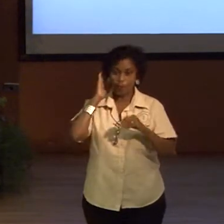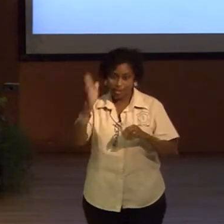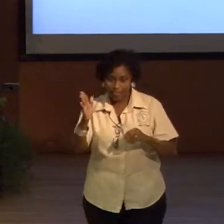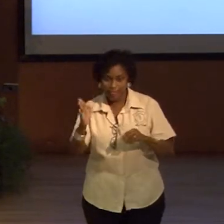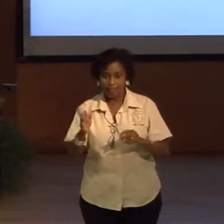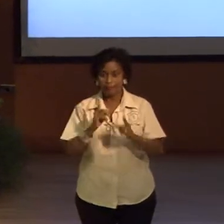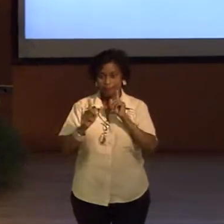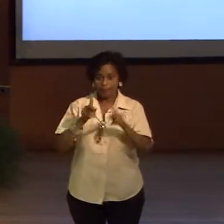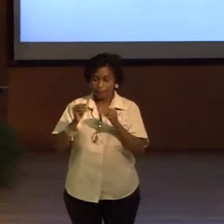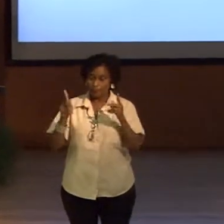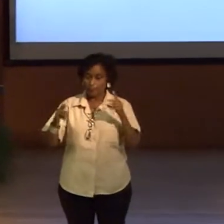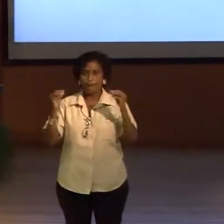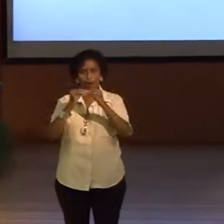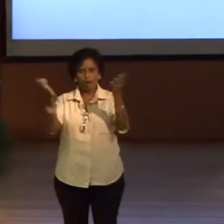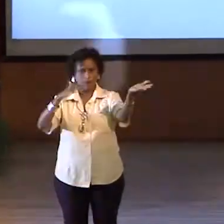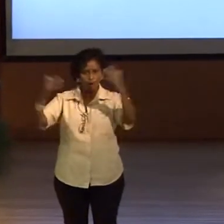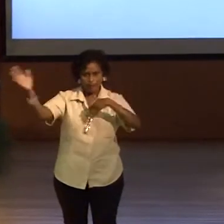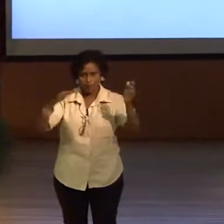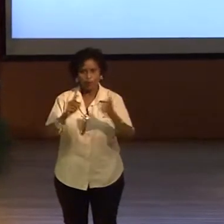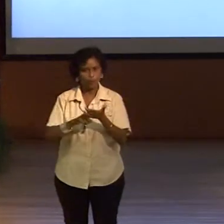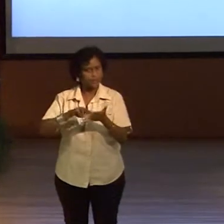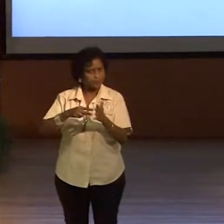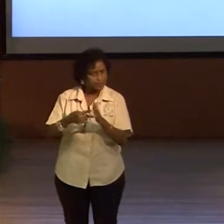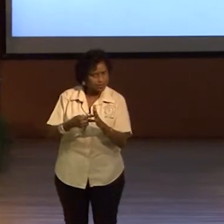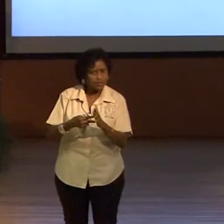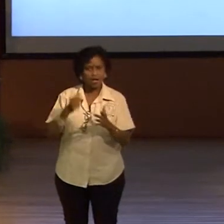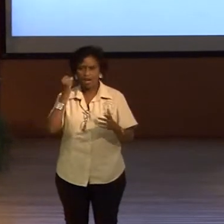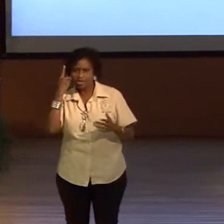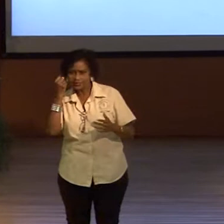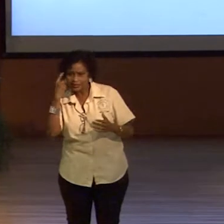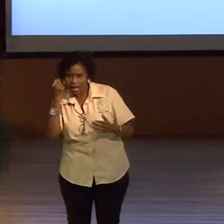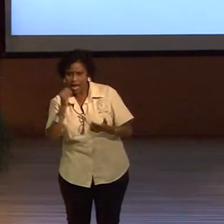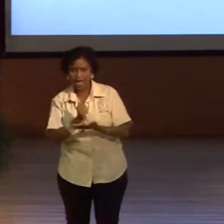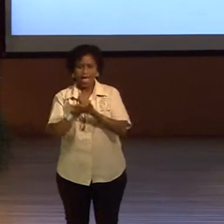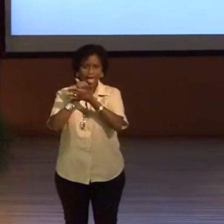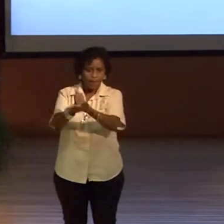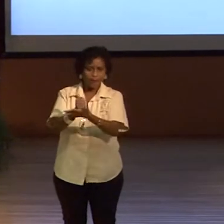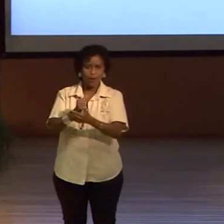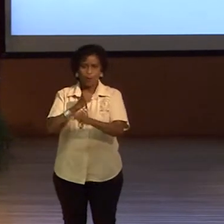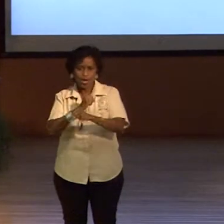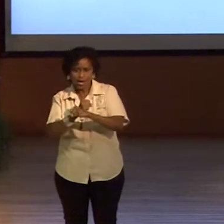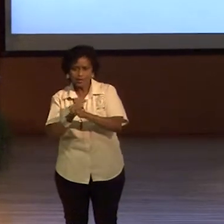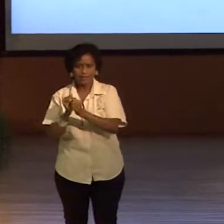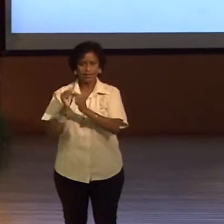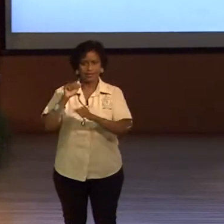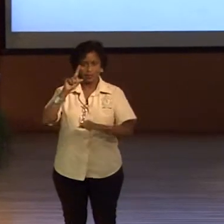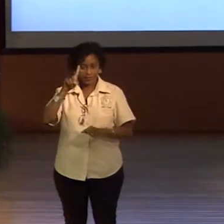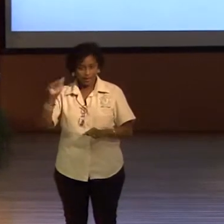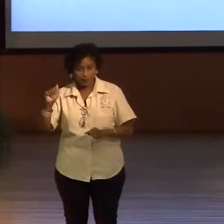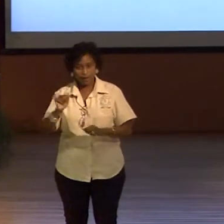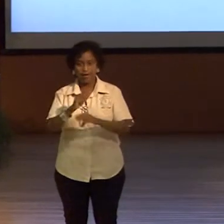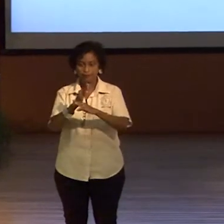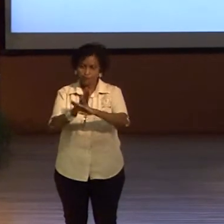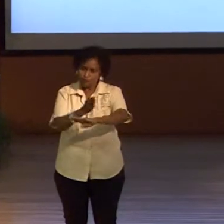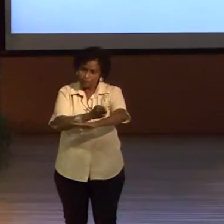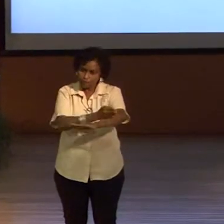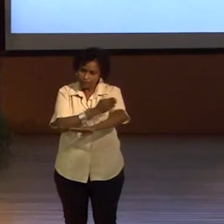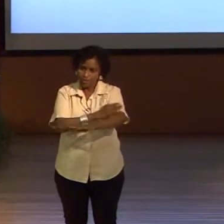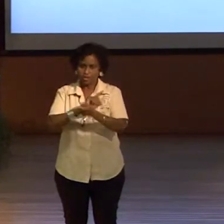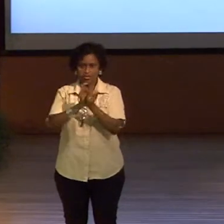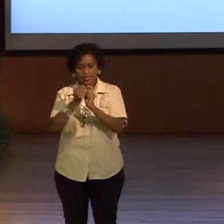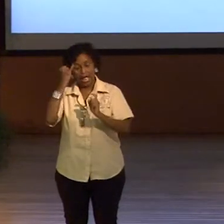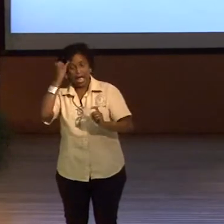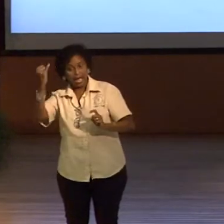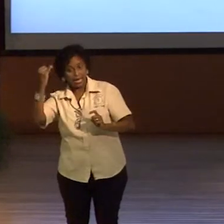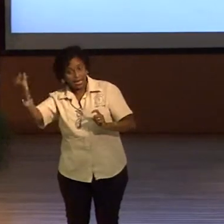visibility and understanding of the concepts related to disability in our society. So